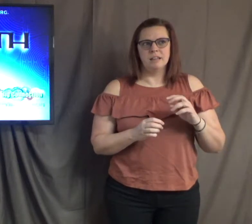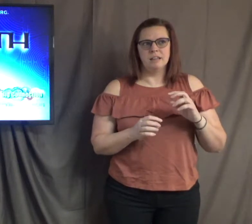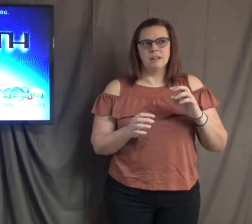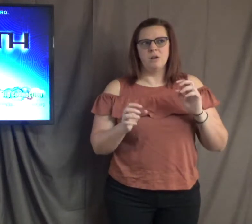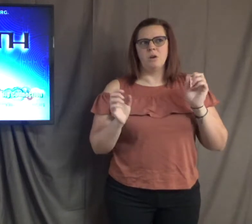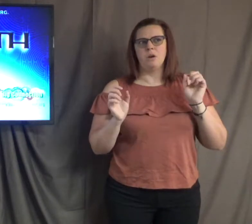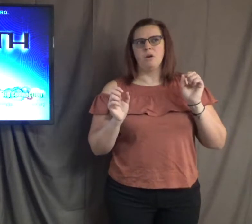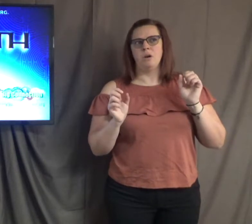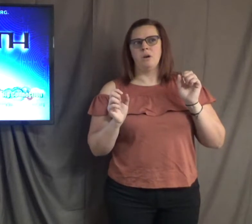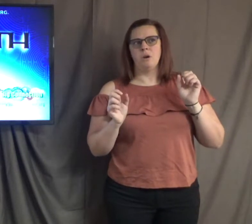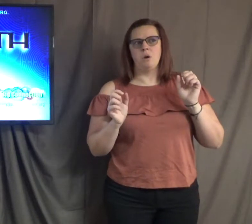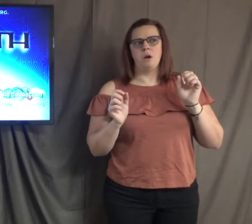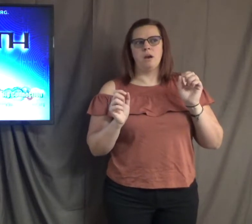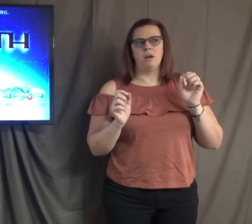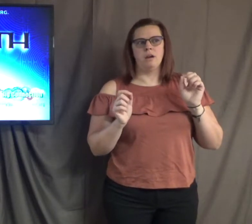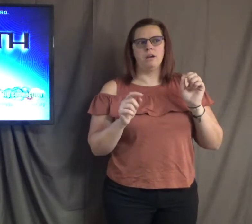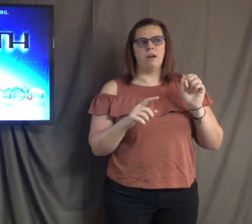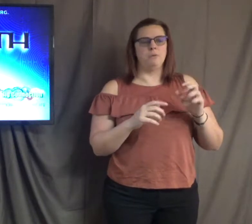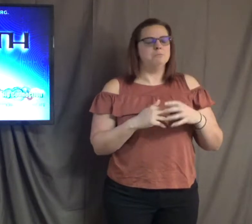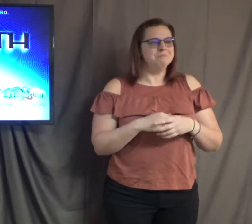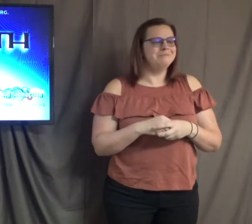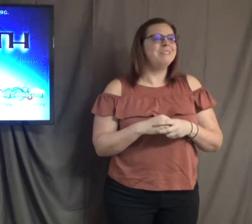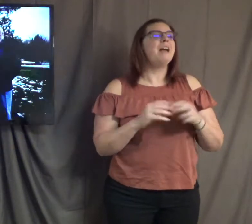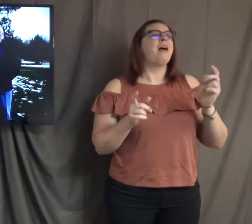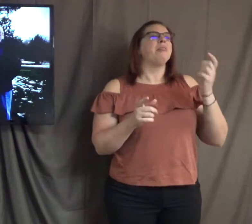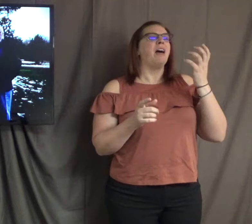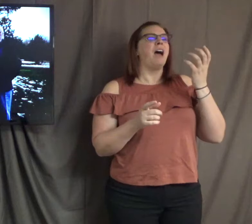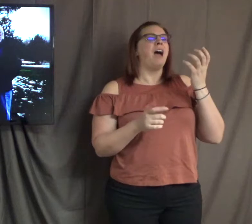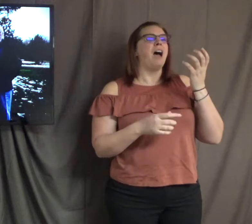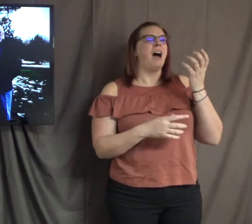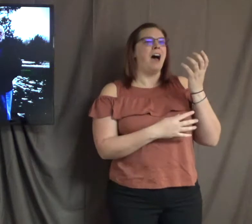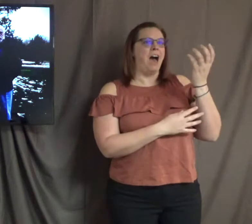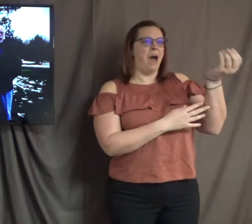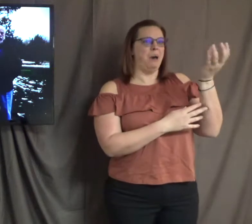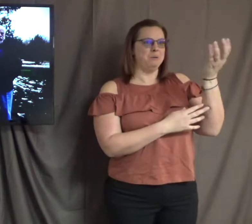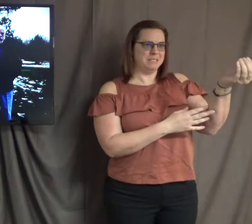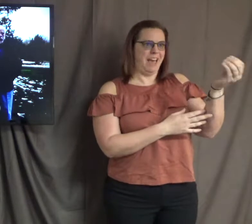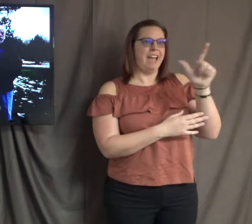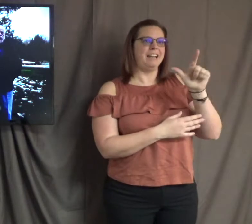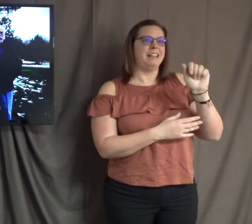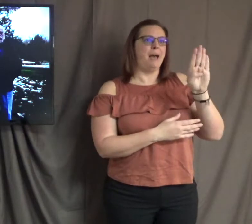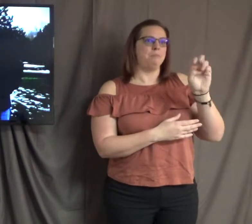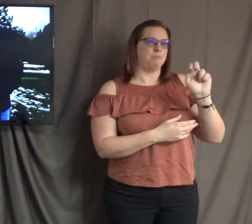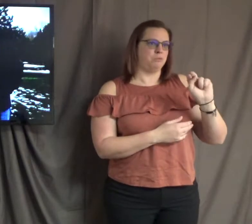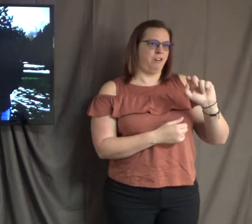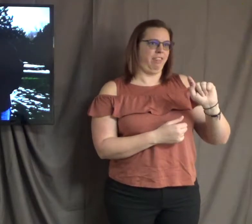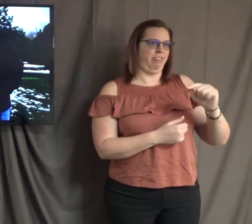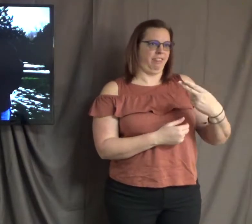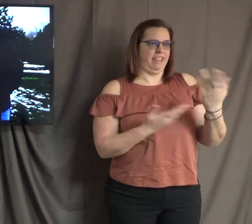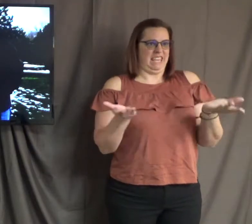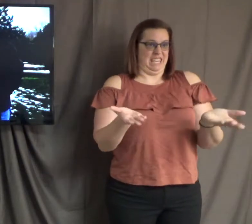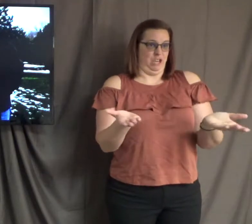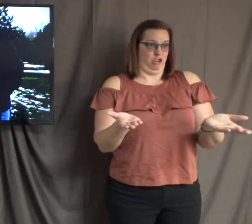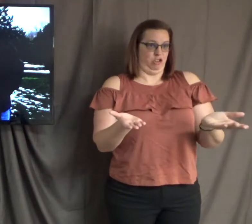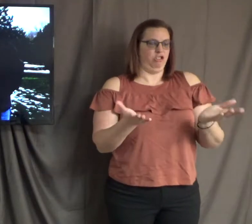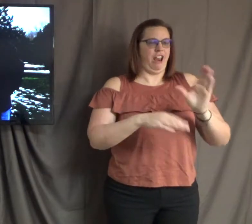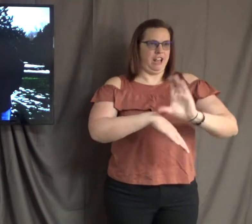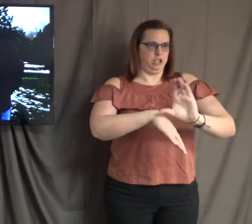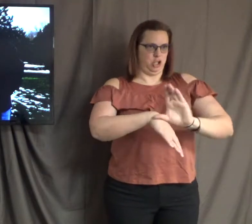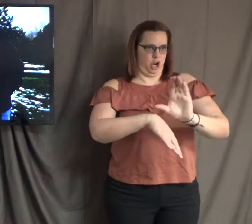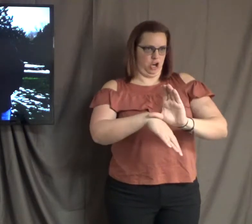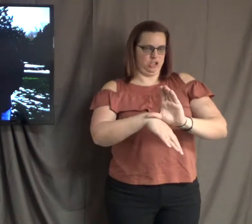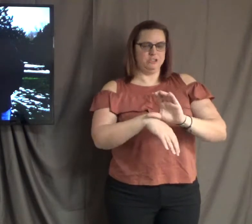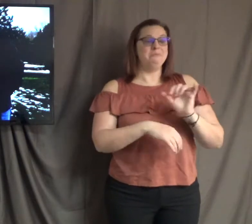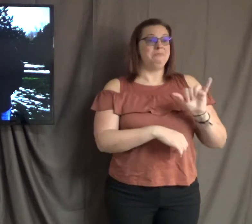have a temporary outside labyrinth on these grounds that we're standing on. World Labyrinth Day, May 1st,